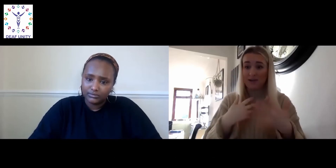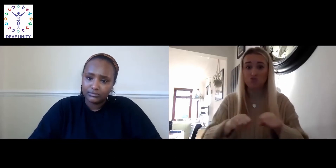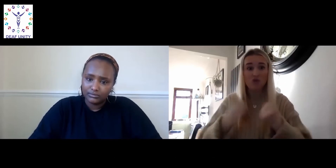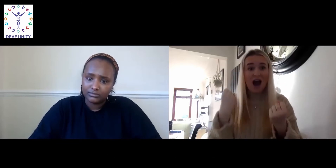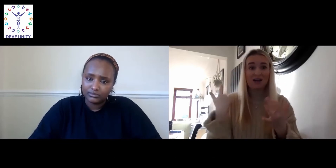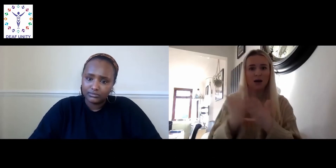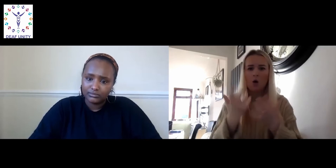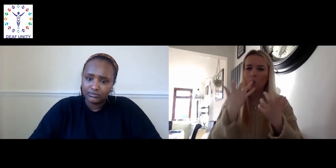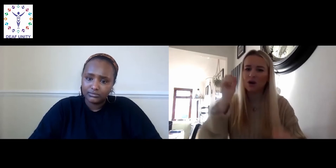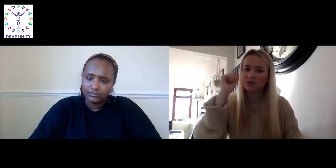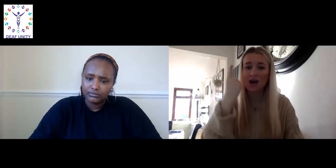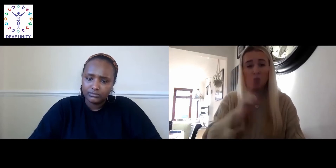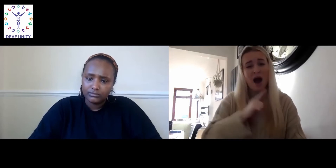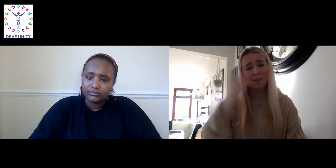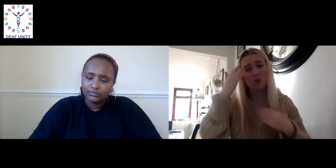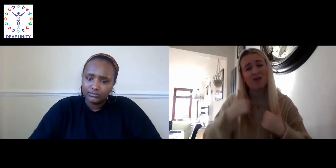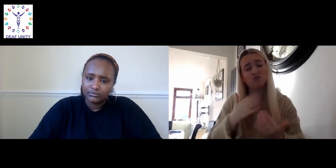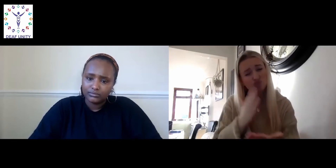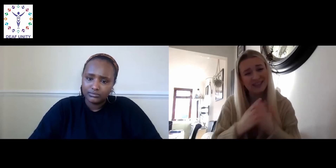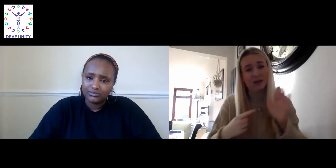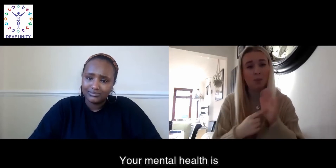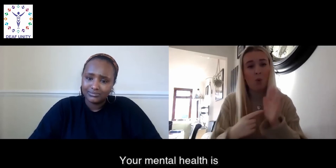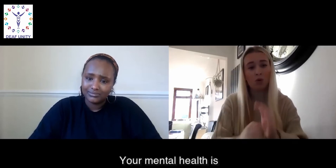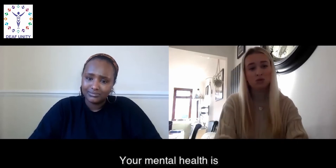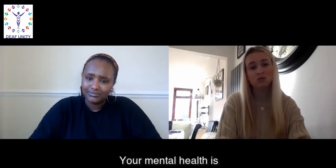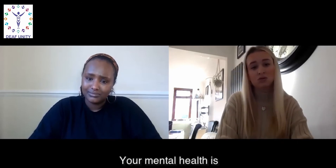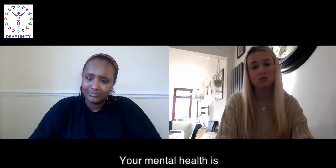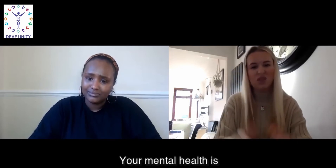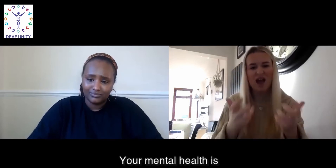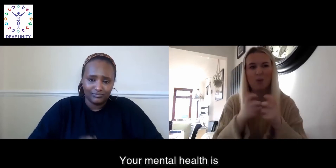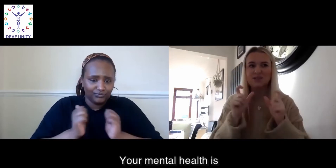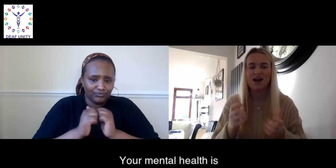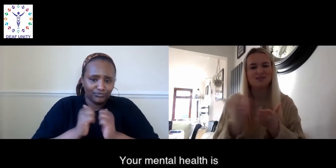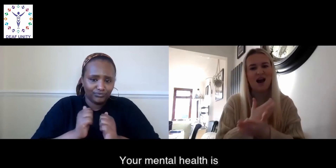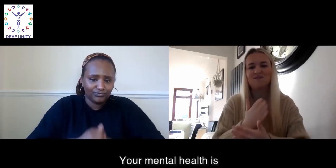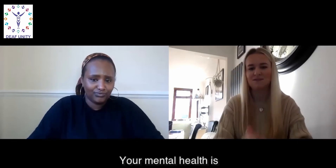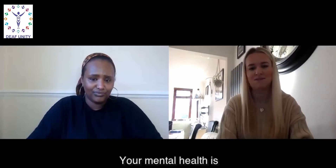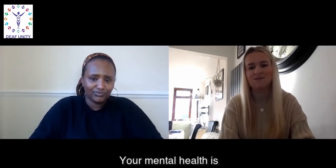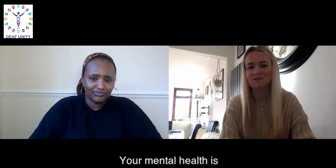a bit too much, just have a break. That's okay. Your mental health is really important.